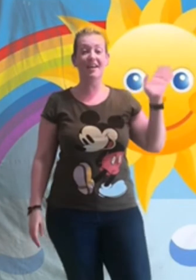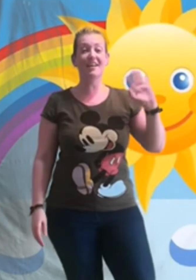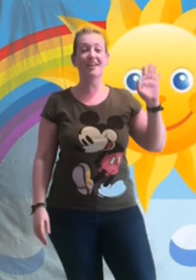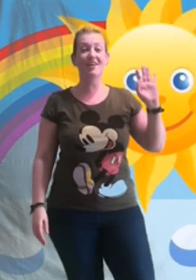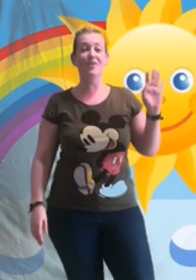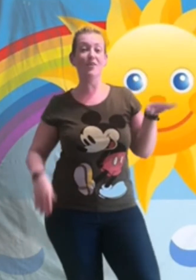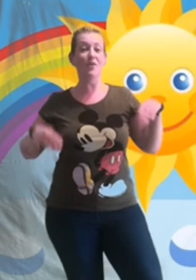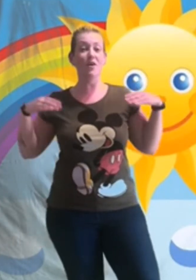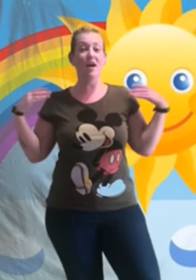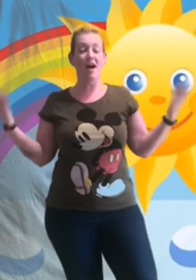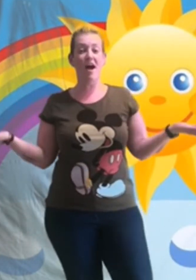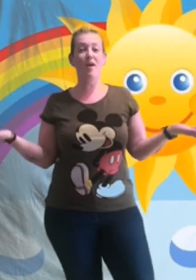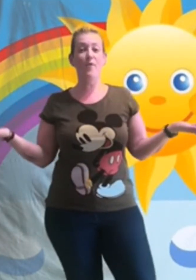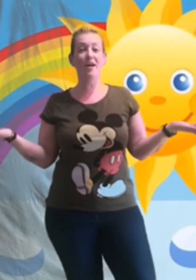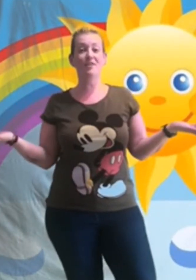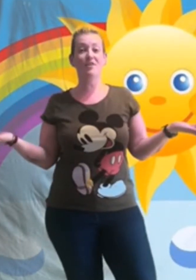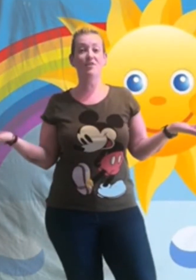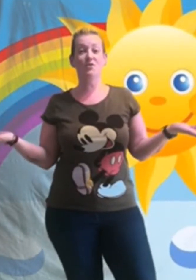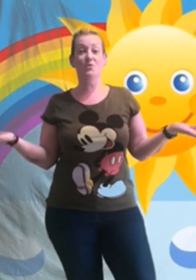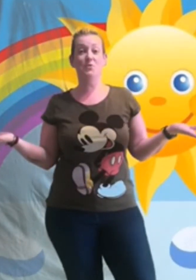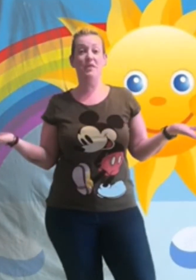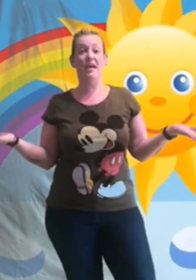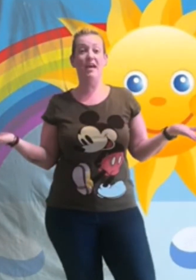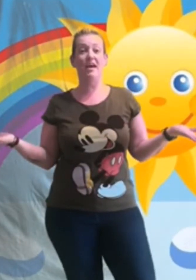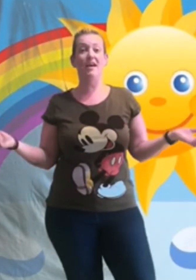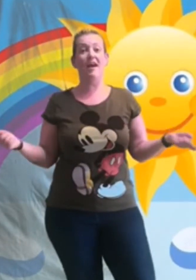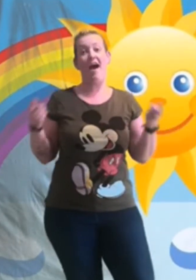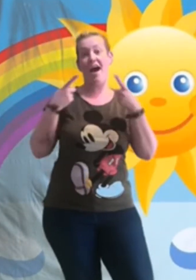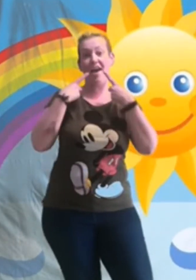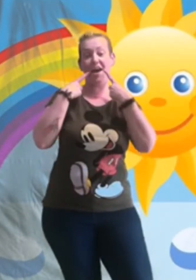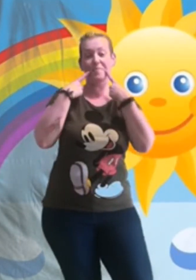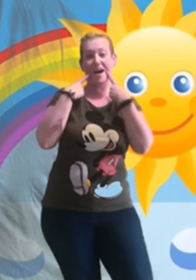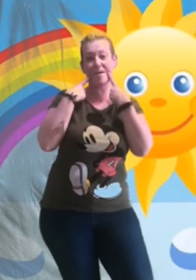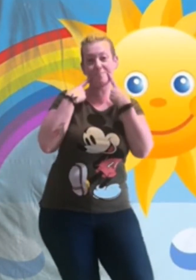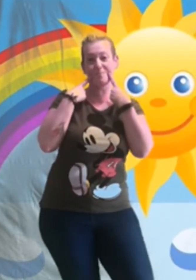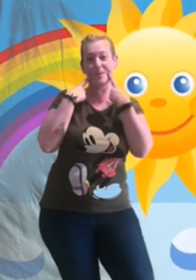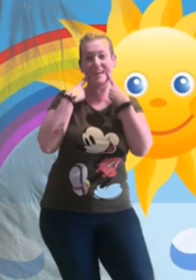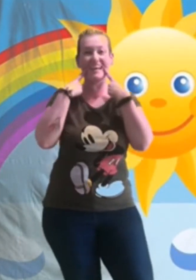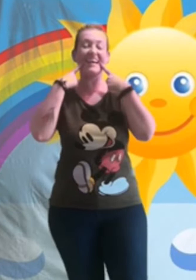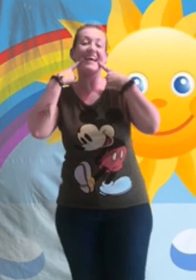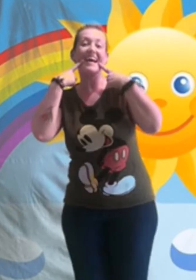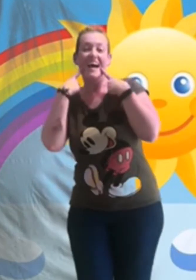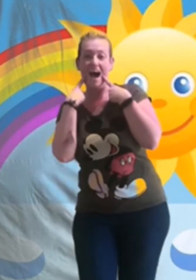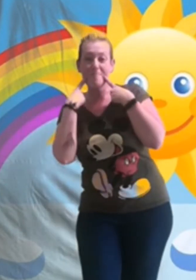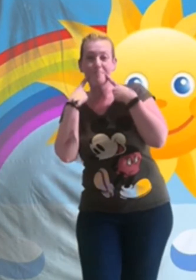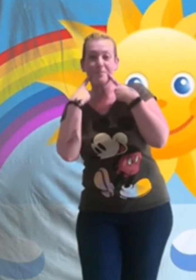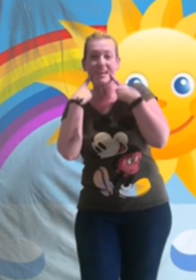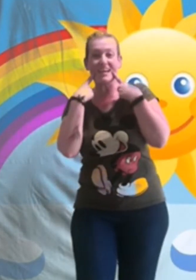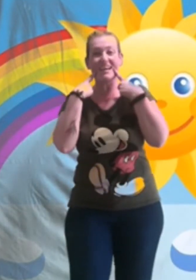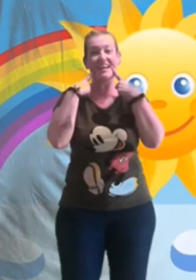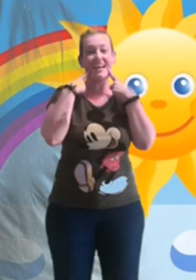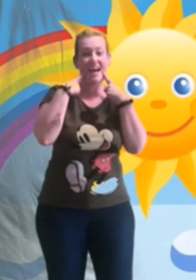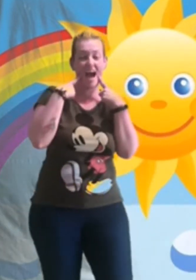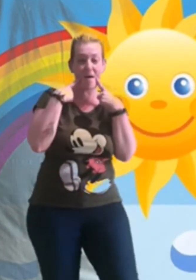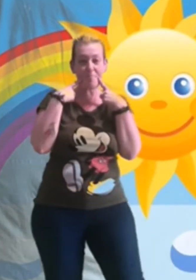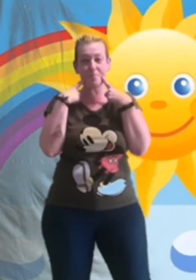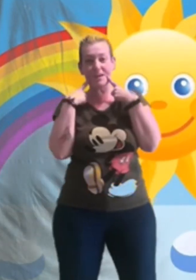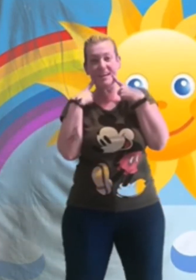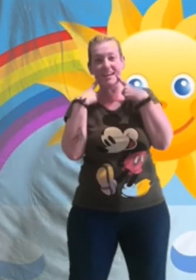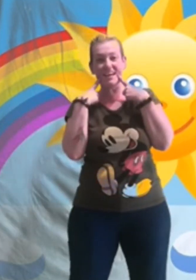Hello, hello, how are you today? I am happy,